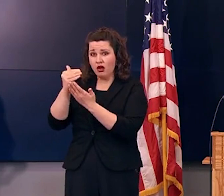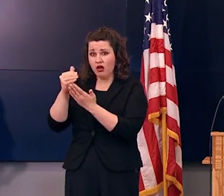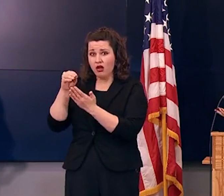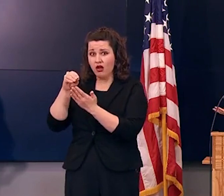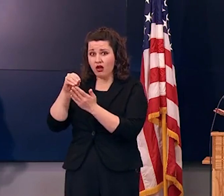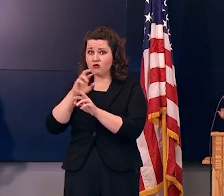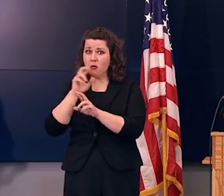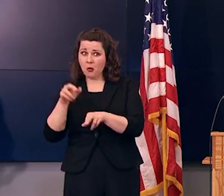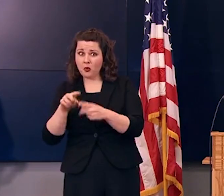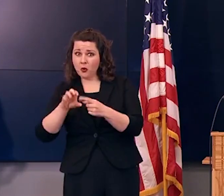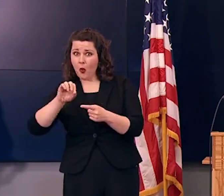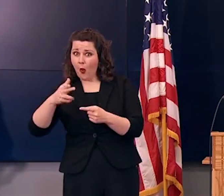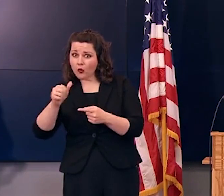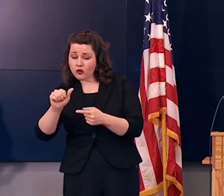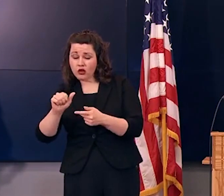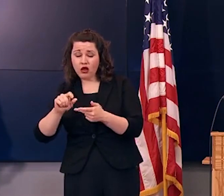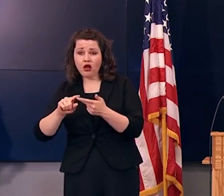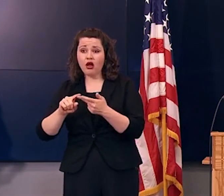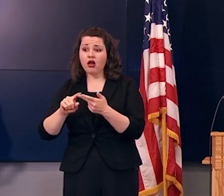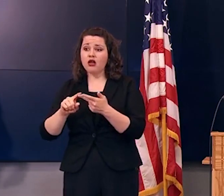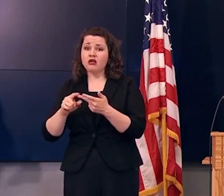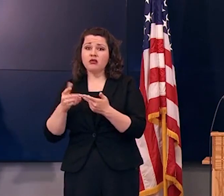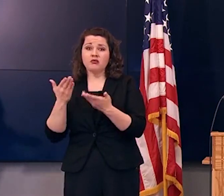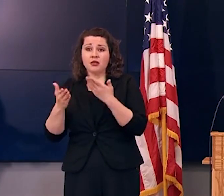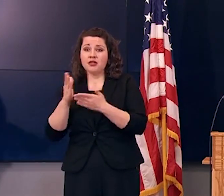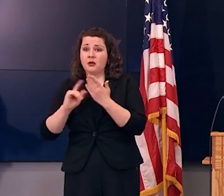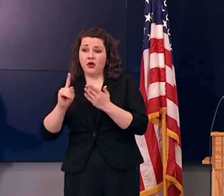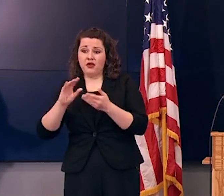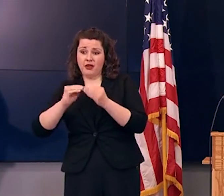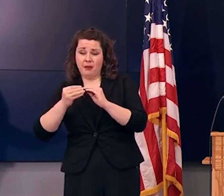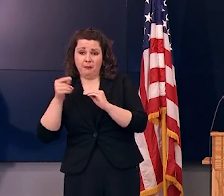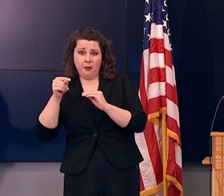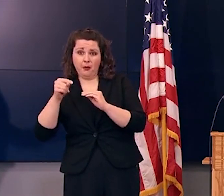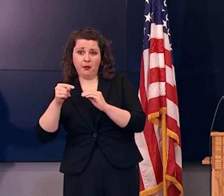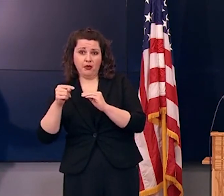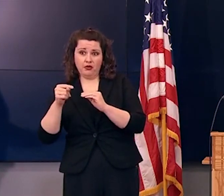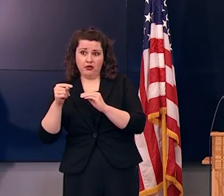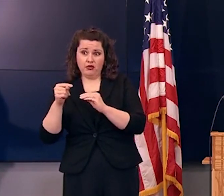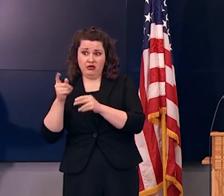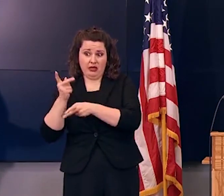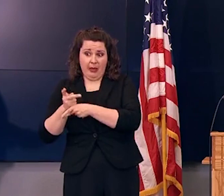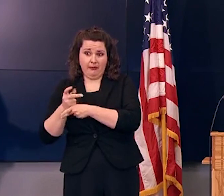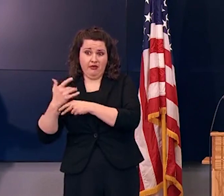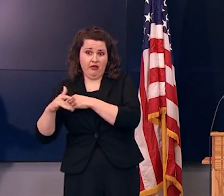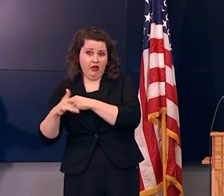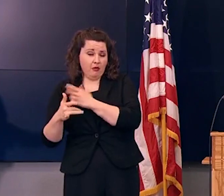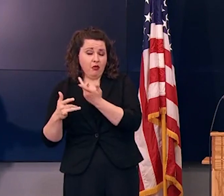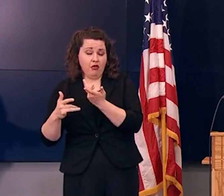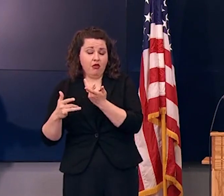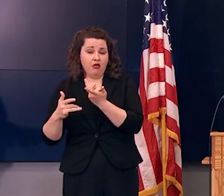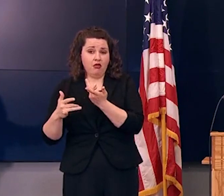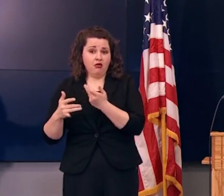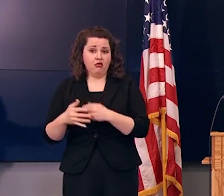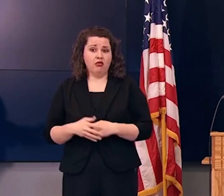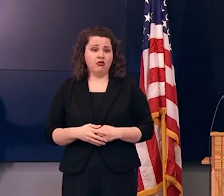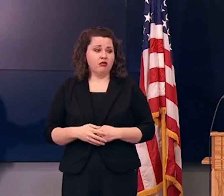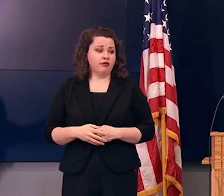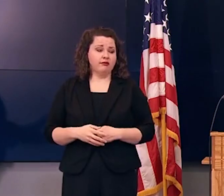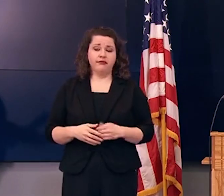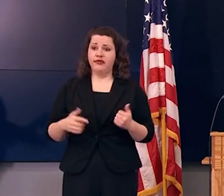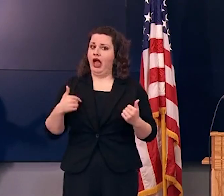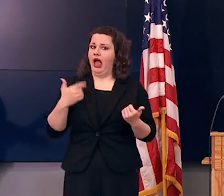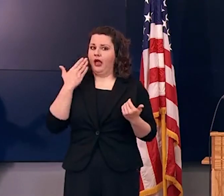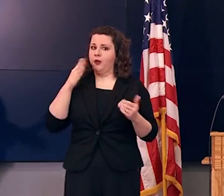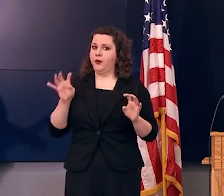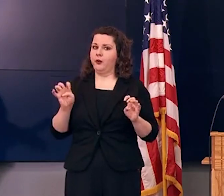OSHA recordable, so there is somewhere where that number is being kept and available for us? I don't